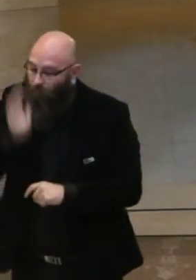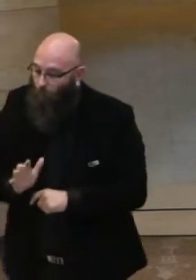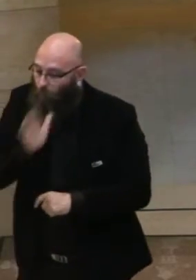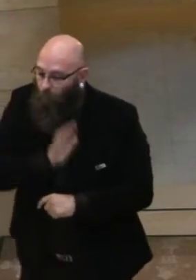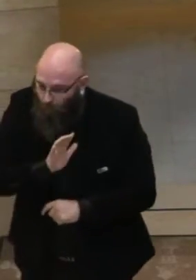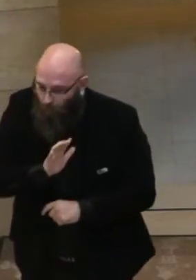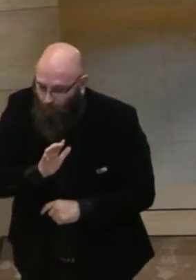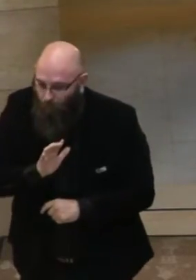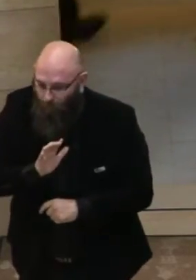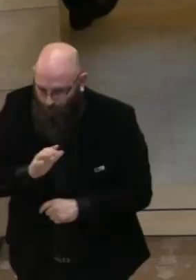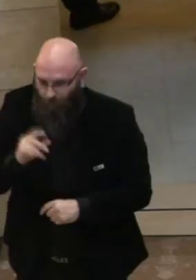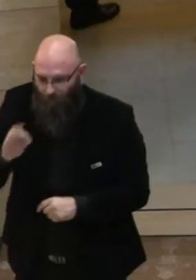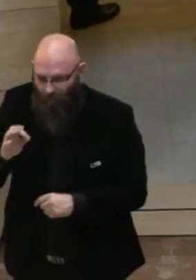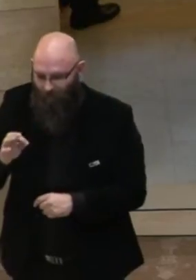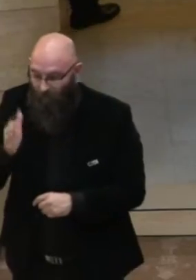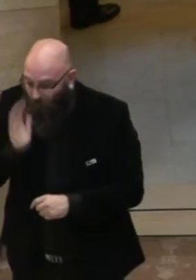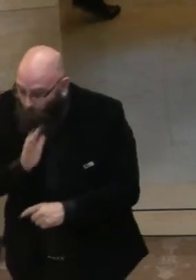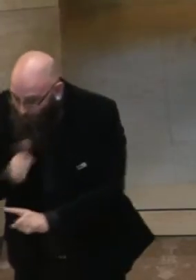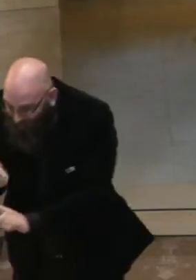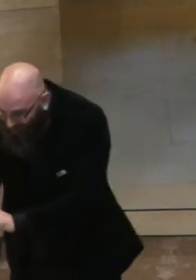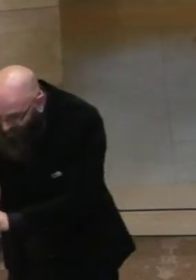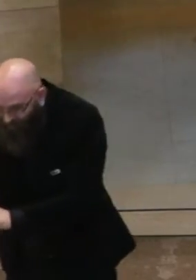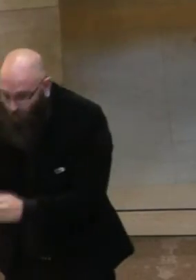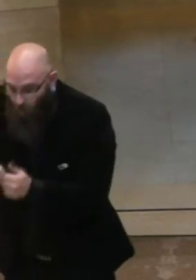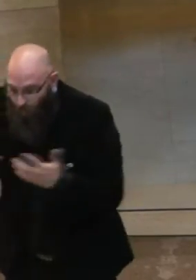a license therefor.